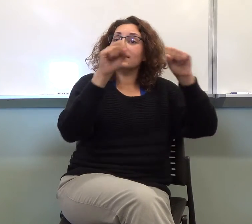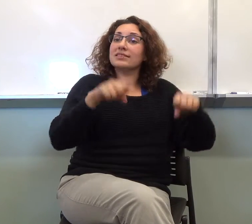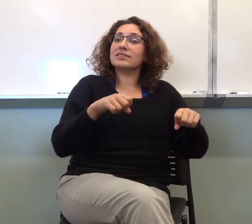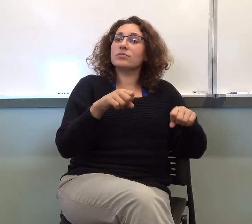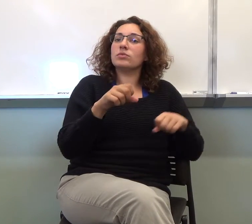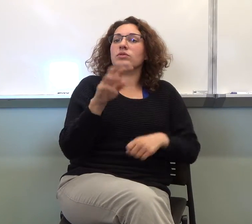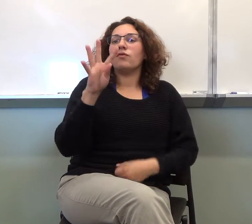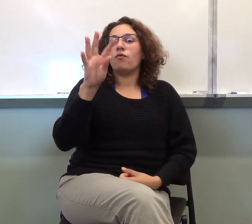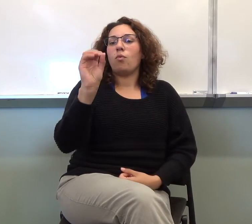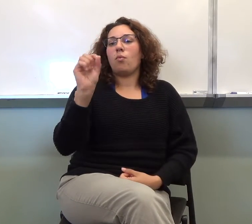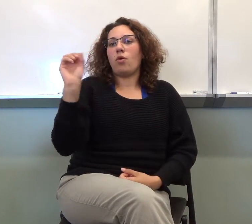is an A,